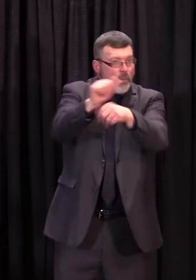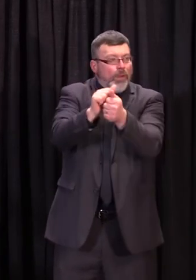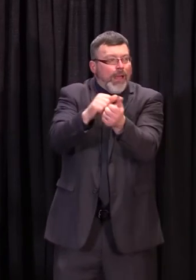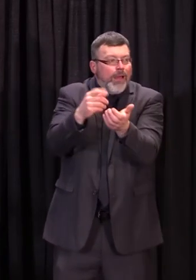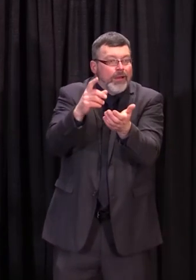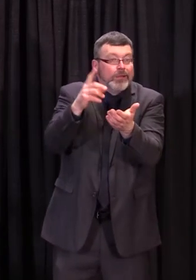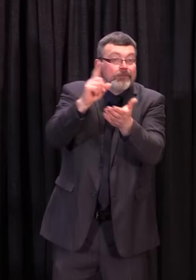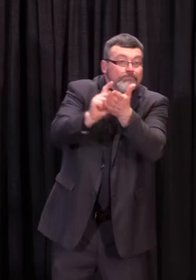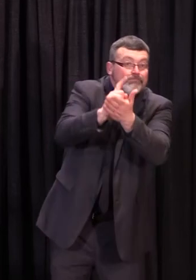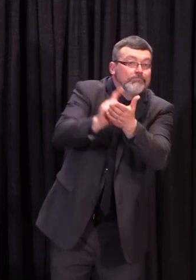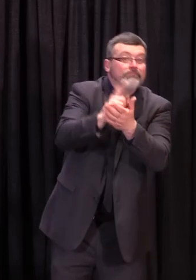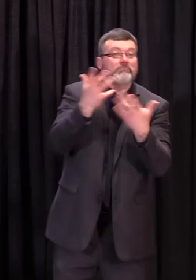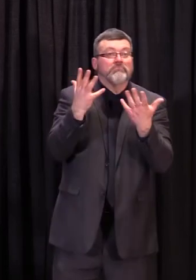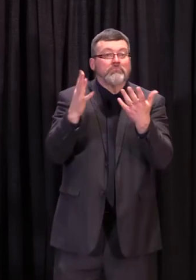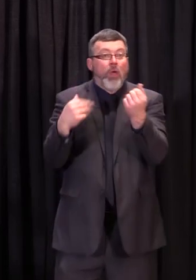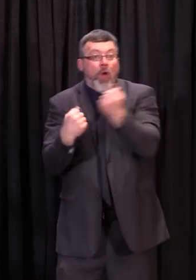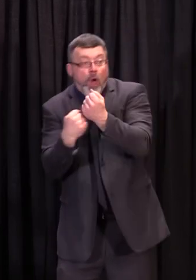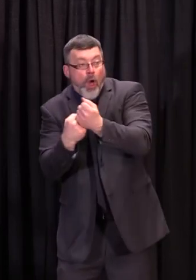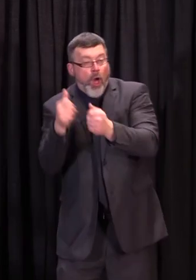future career.